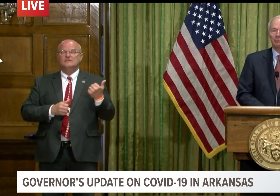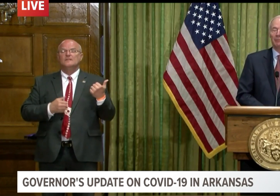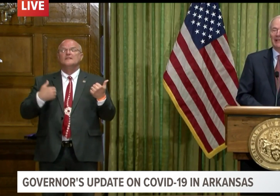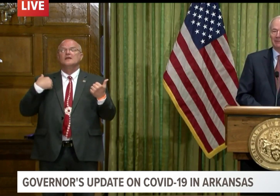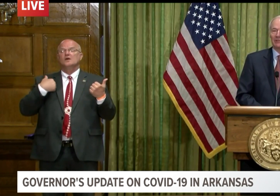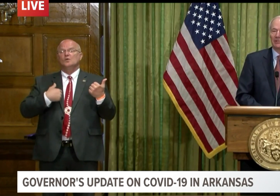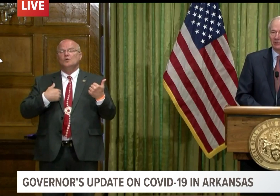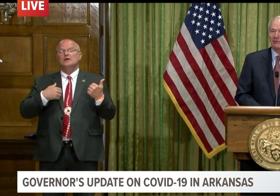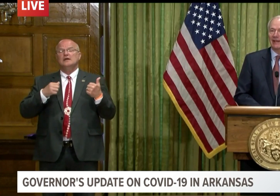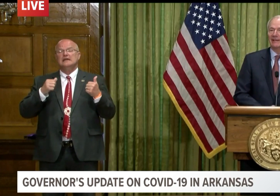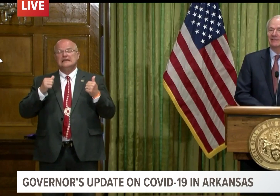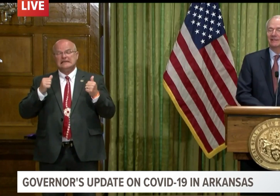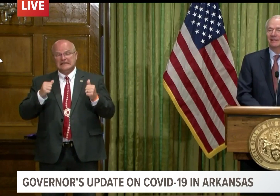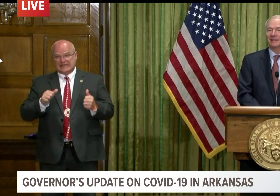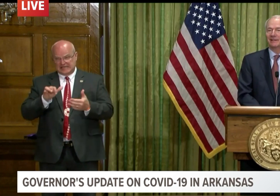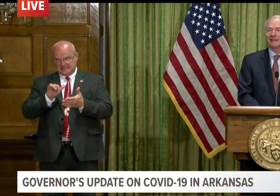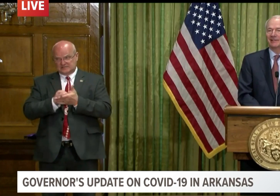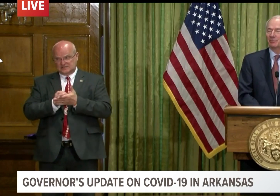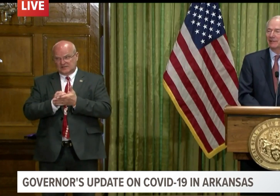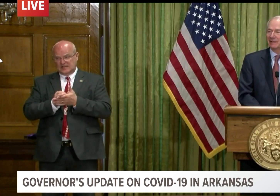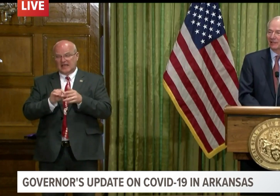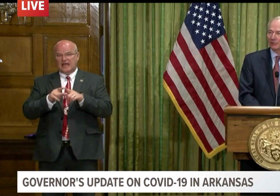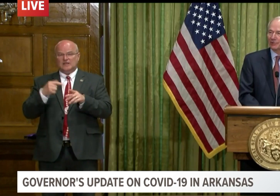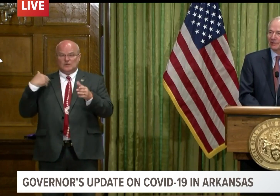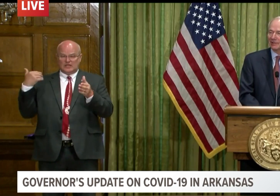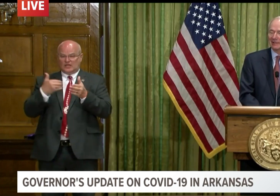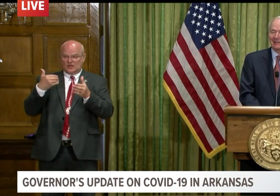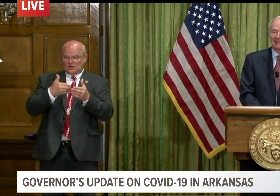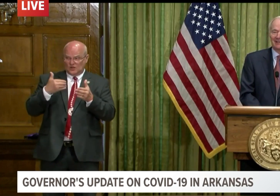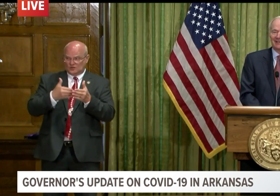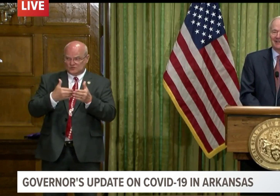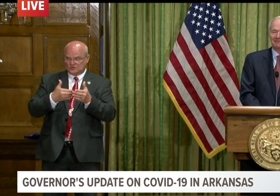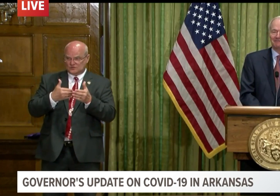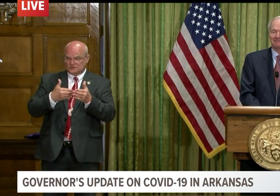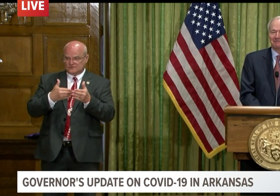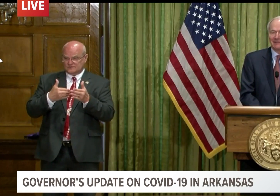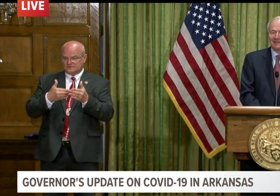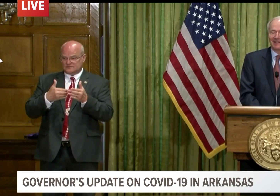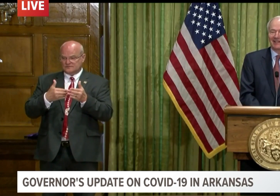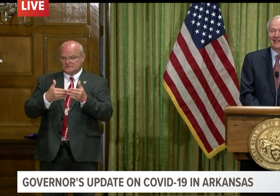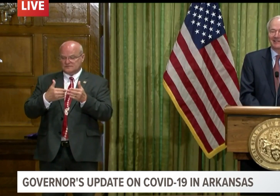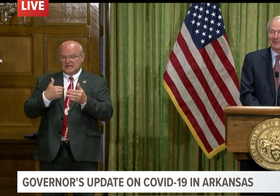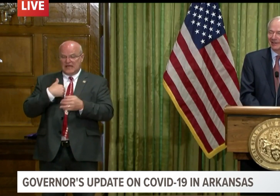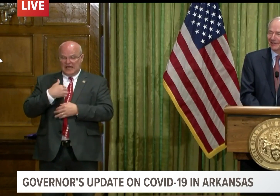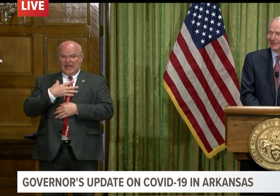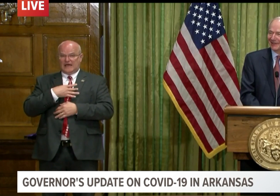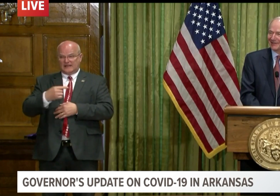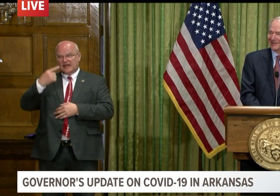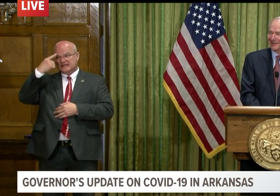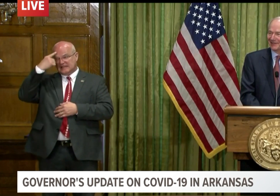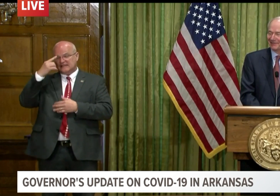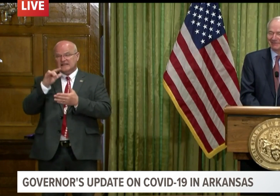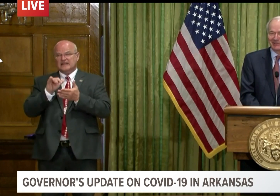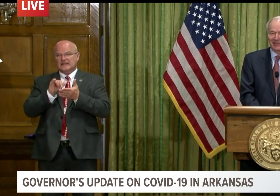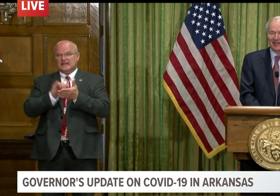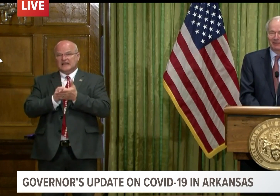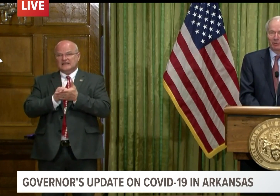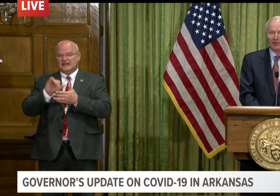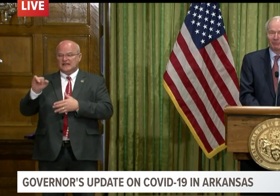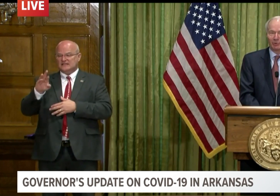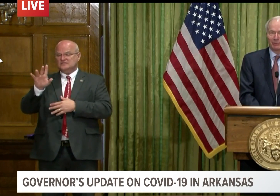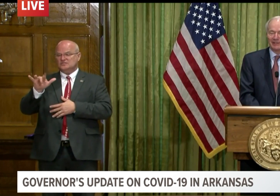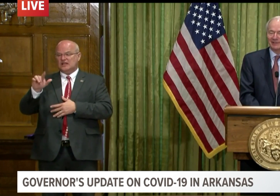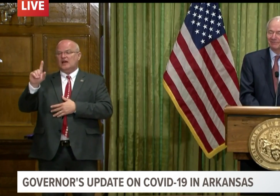We would be able to do that as we get closer. I'd like to think that in